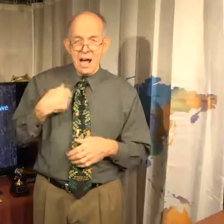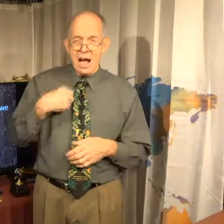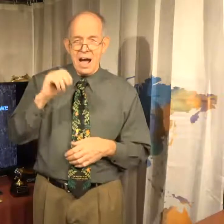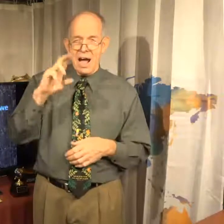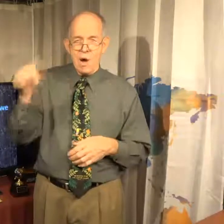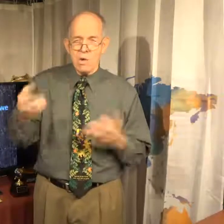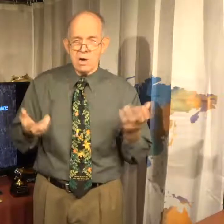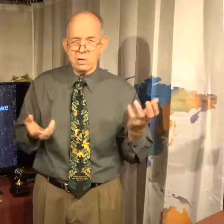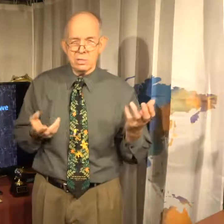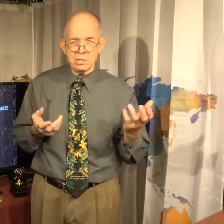out.